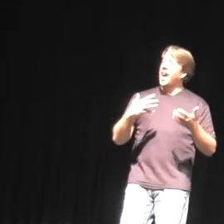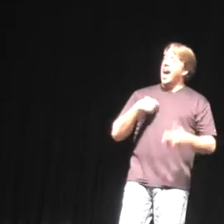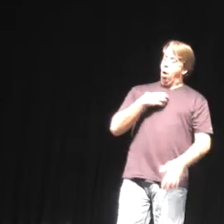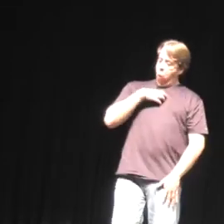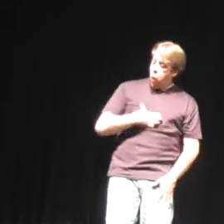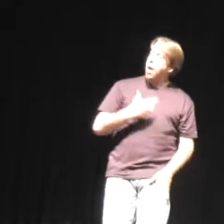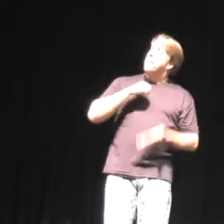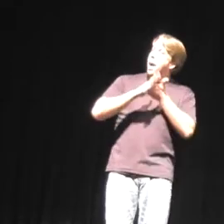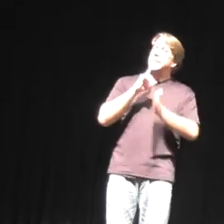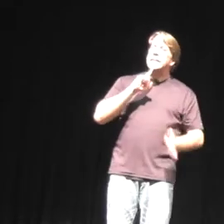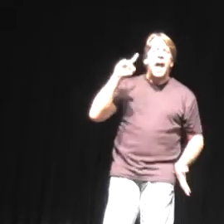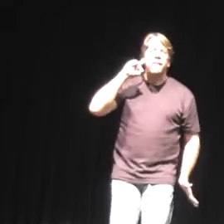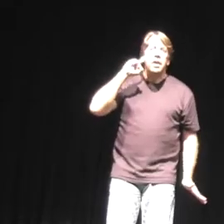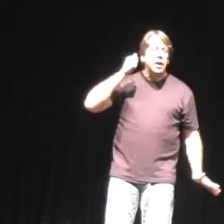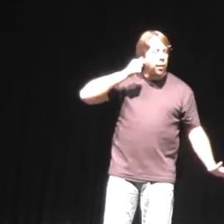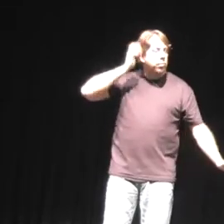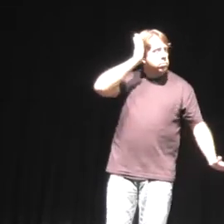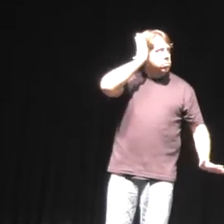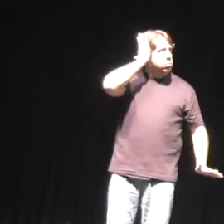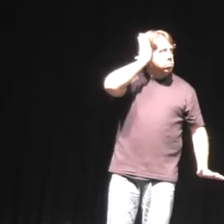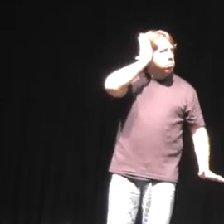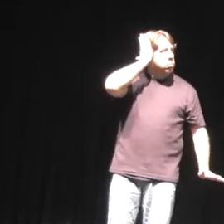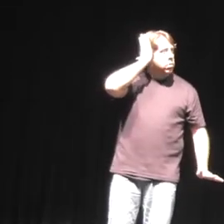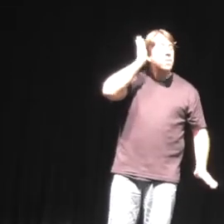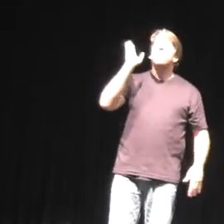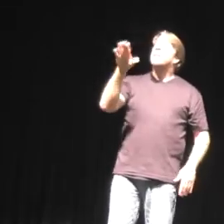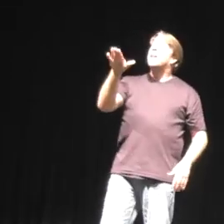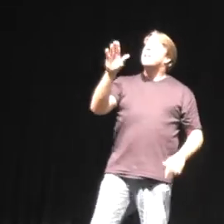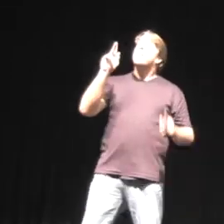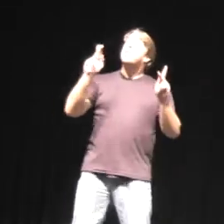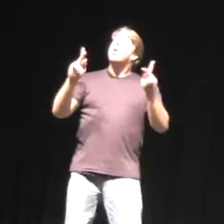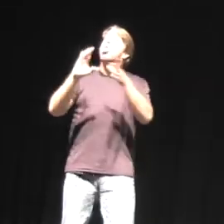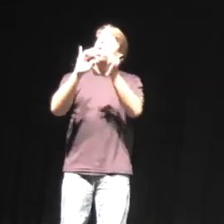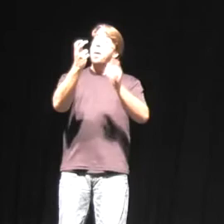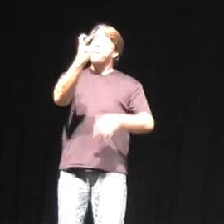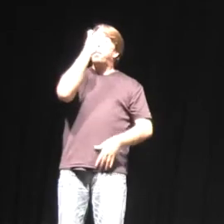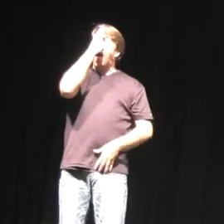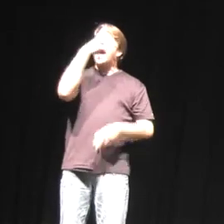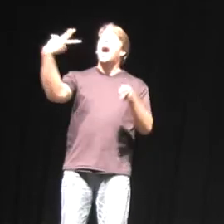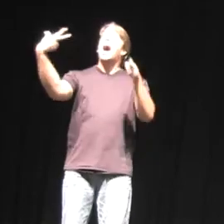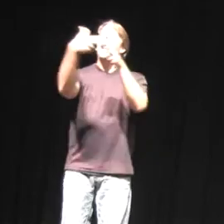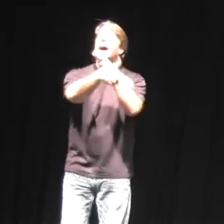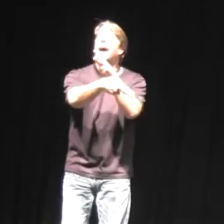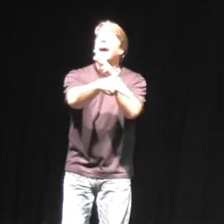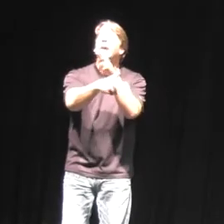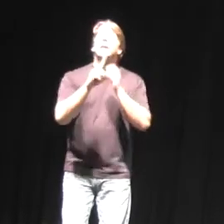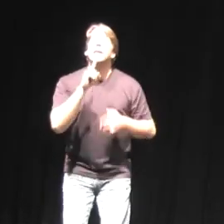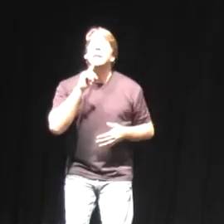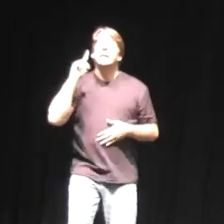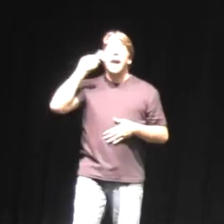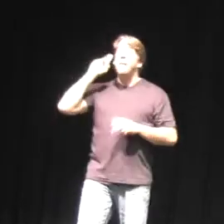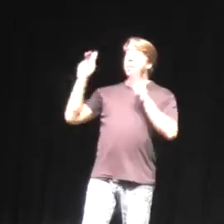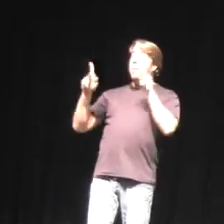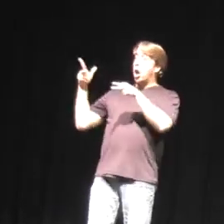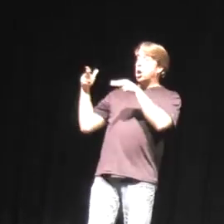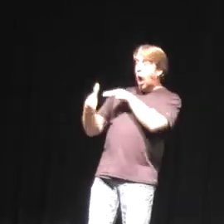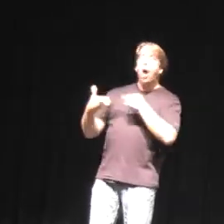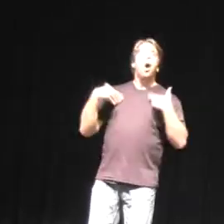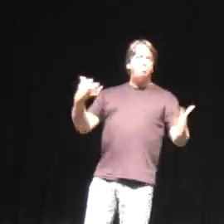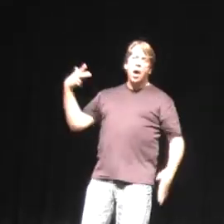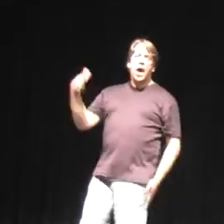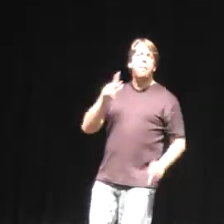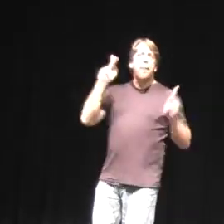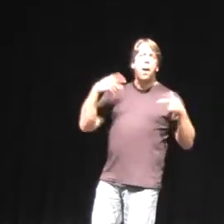At that moment. Like they say, blindness cuts people off from things and deafness cuts people off from people. Good!